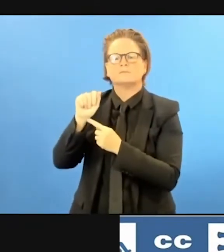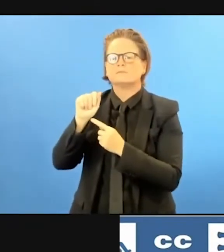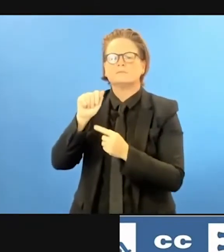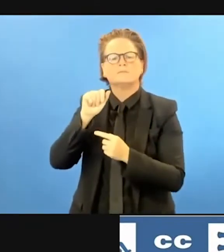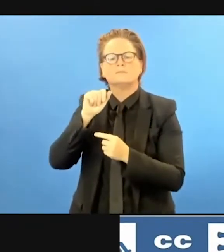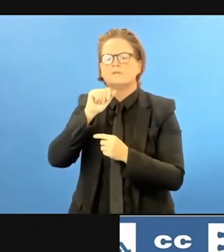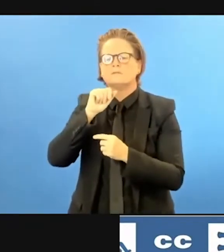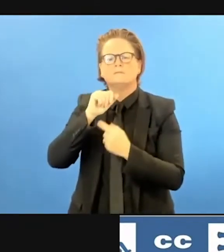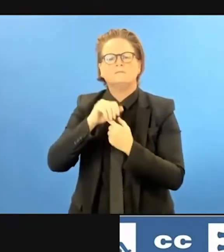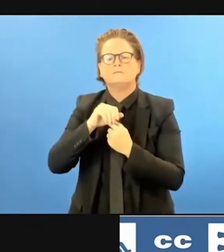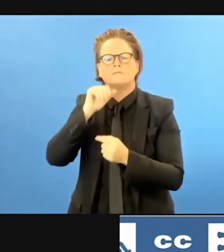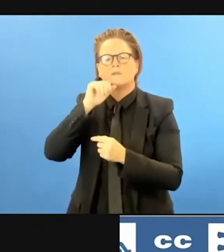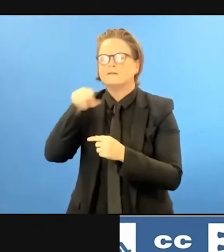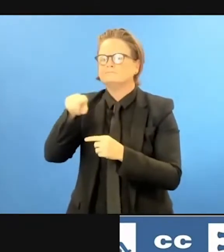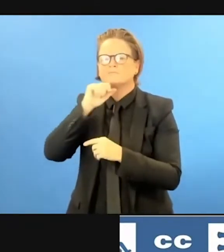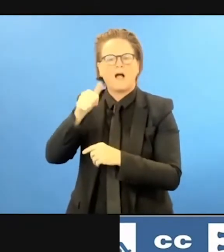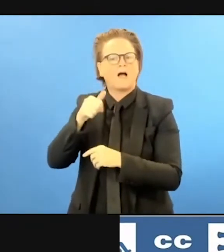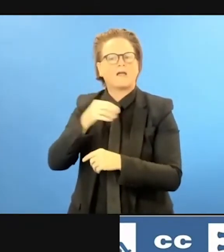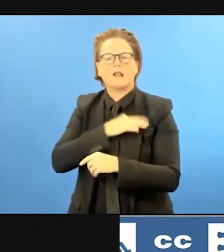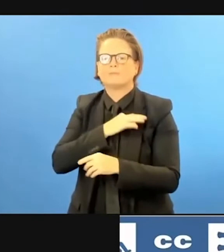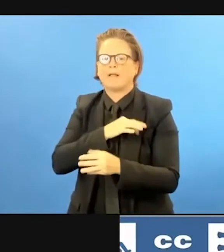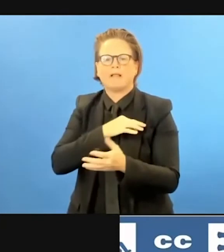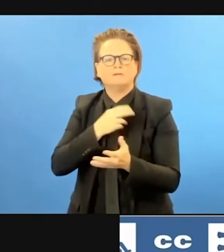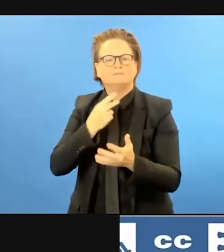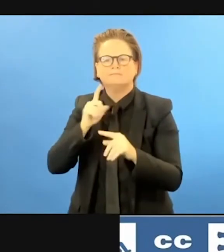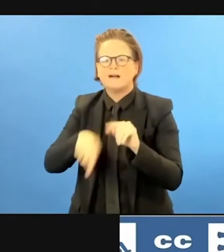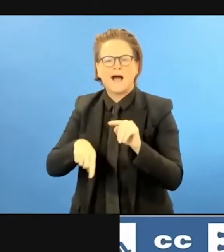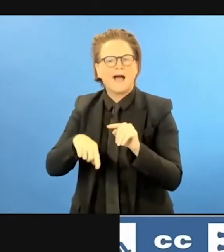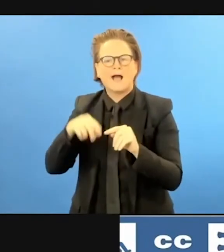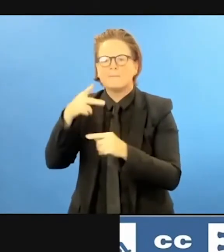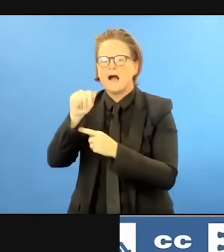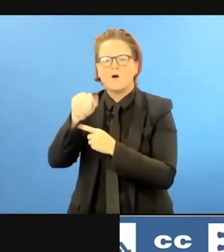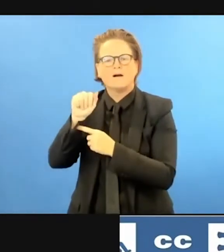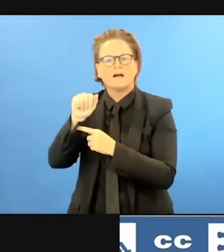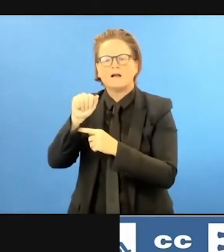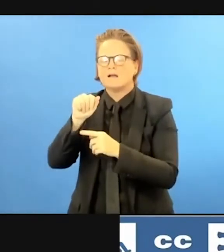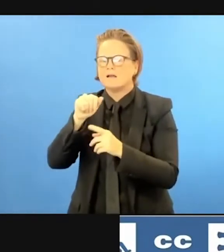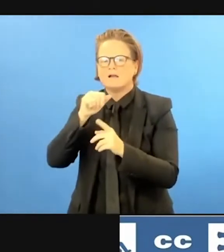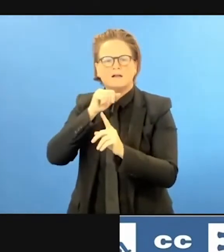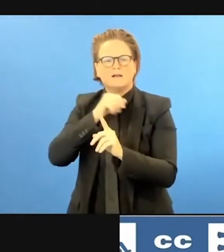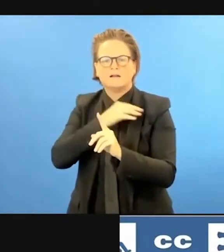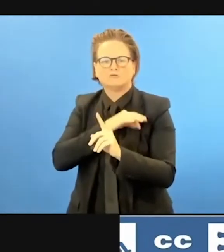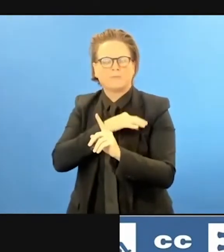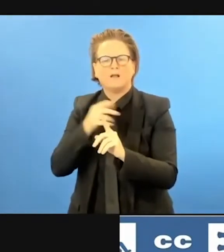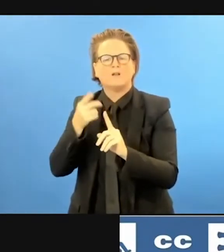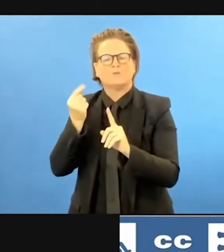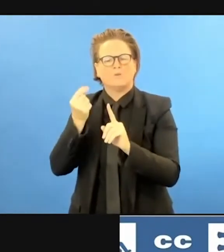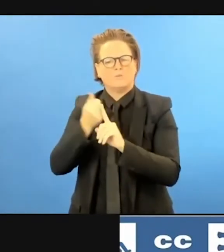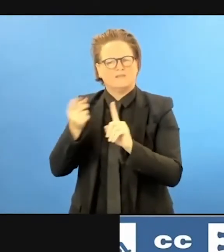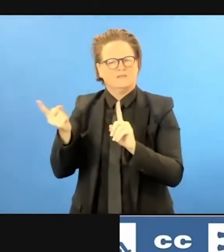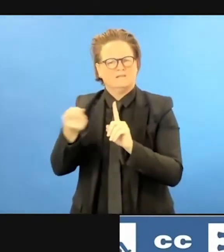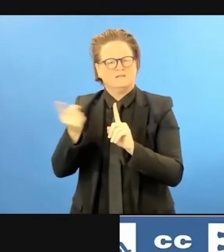The answer to that is yes. Our paratransit, the answer to that is no, it does not matter. Yes, you can access